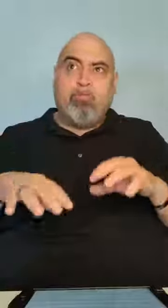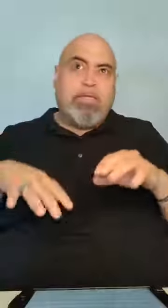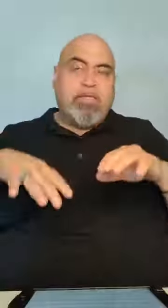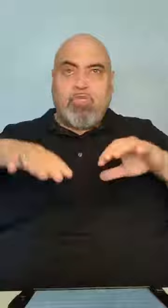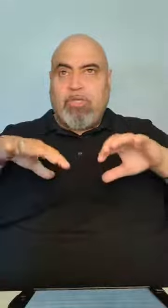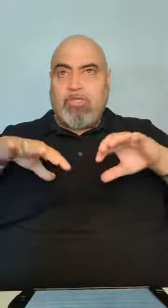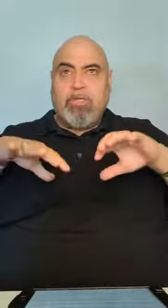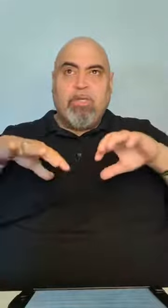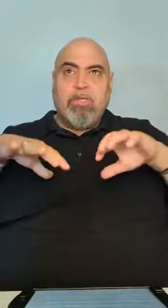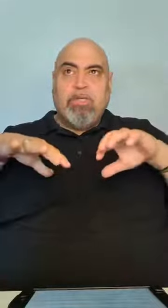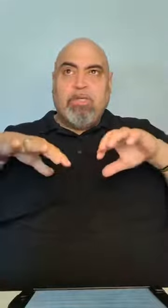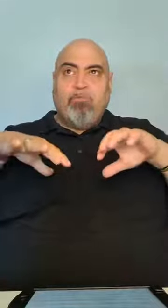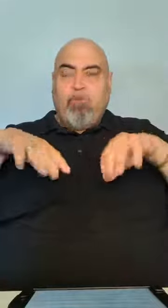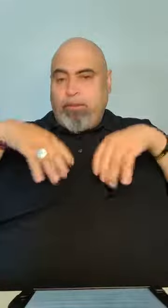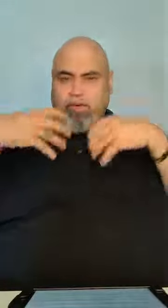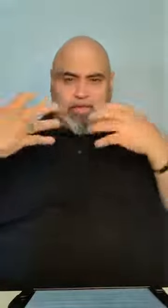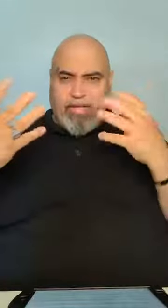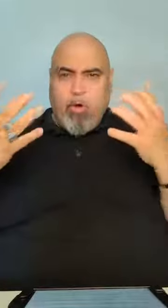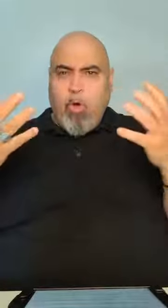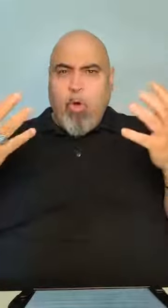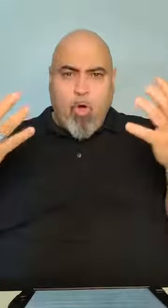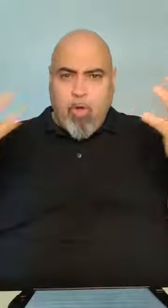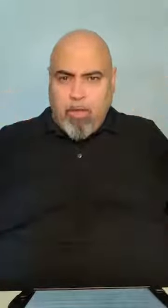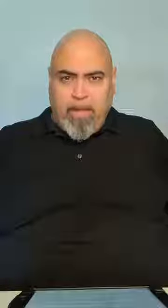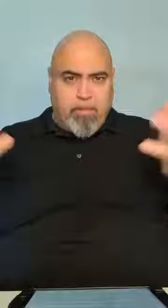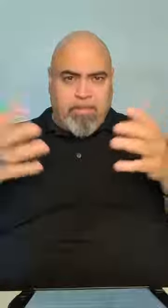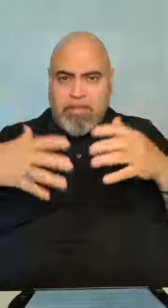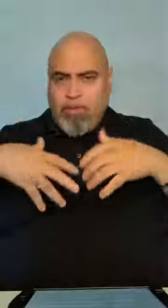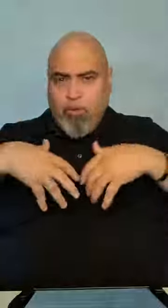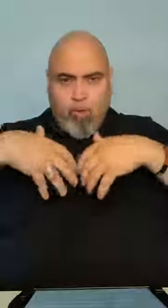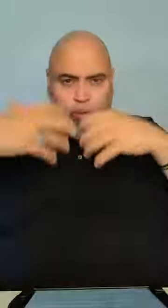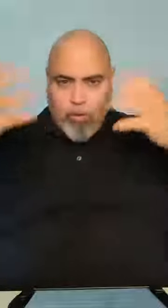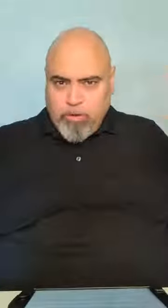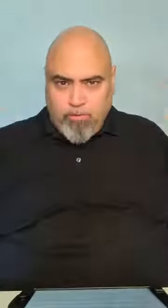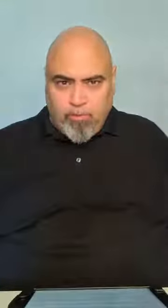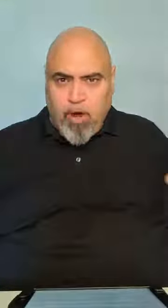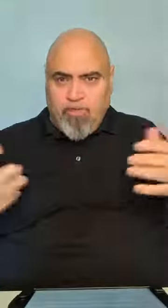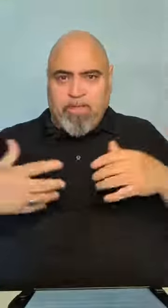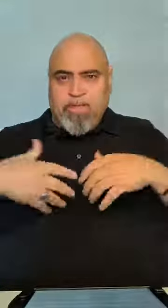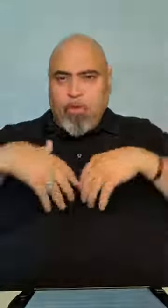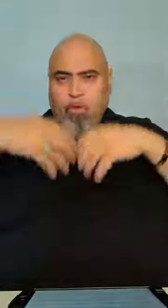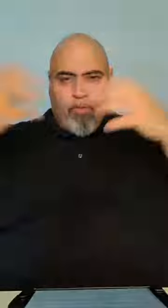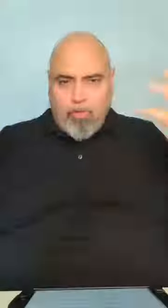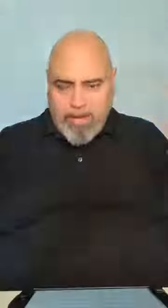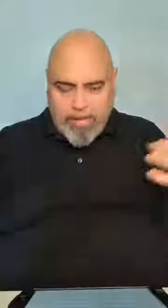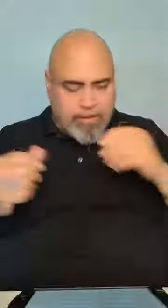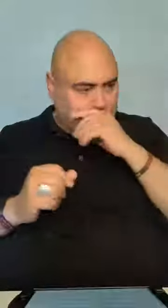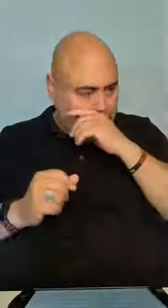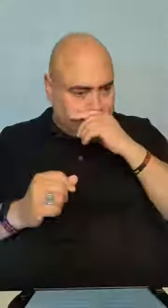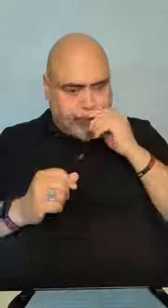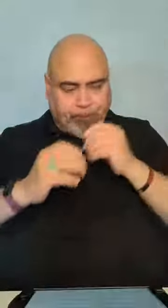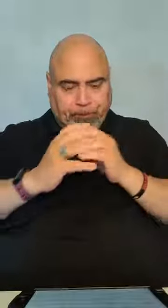really just represent all commandments and all the words of the prophets and all the writings.